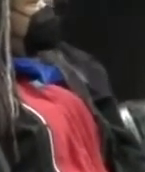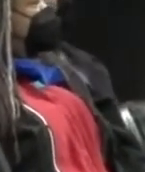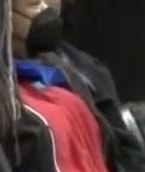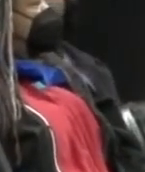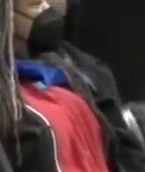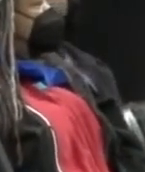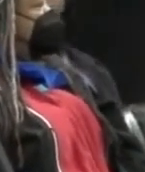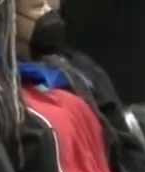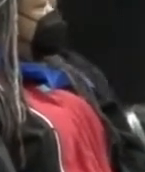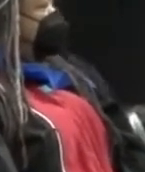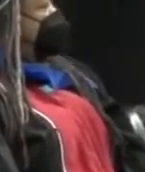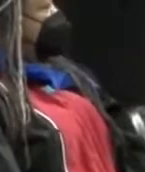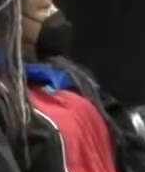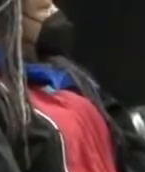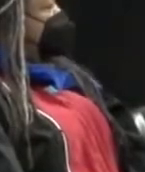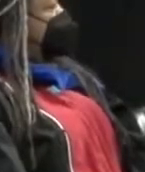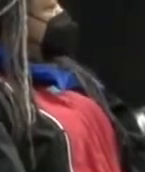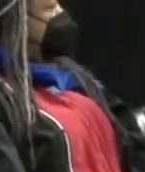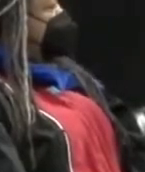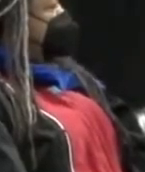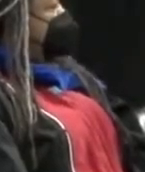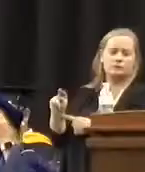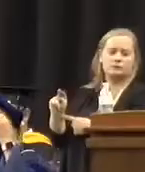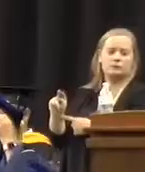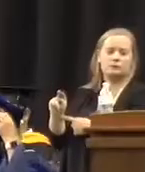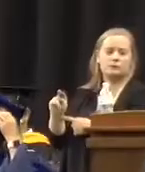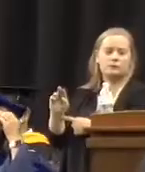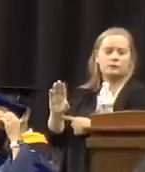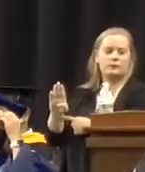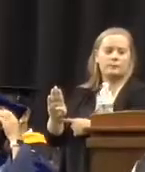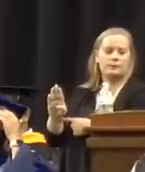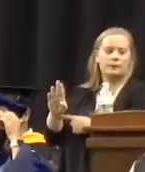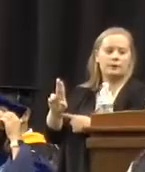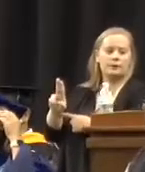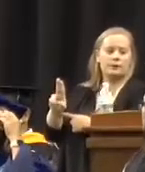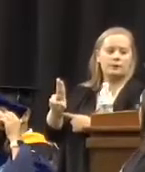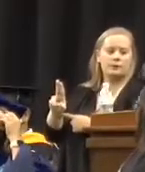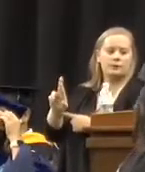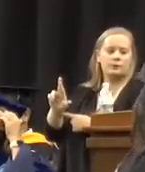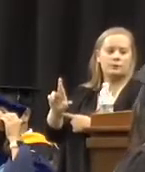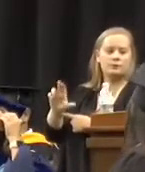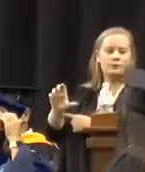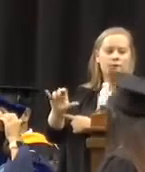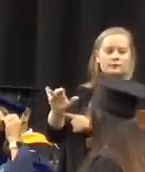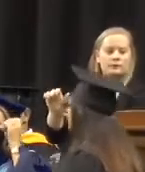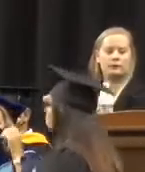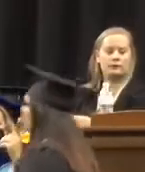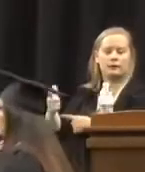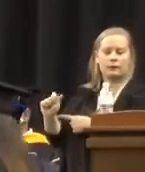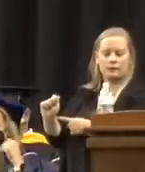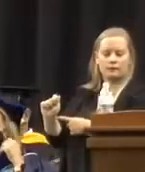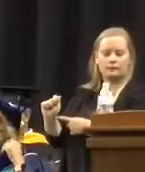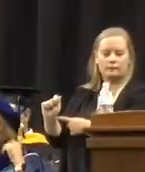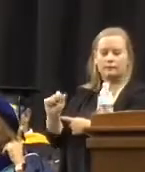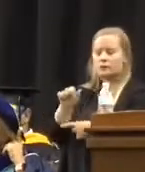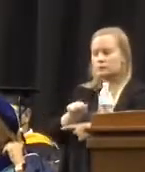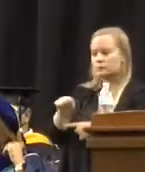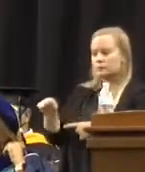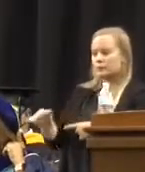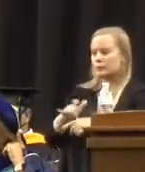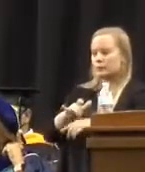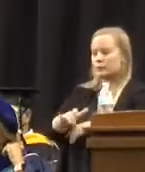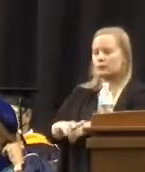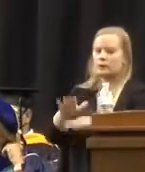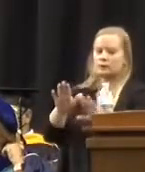Is it Victoria? Victoria. Kristen Victoria Burciaga, Associate in Early